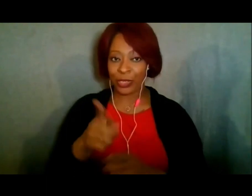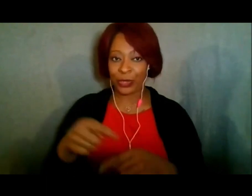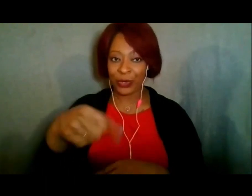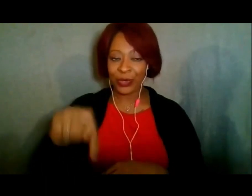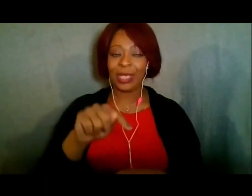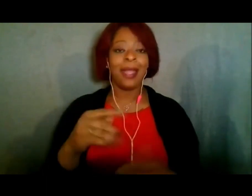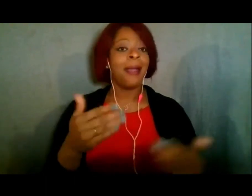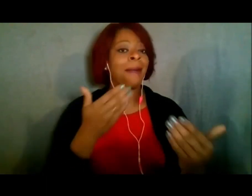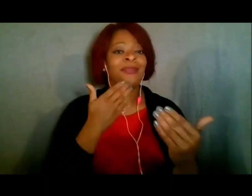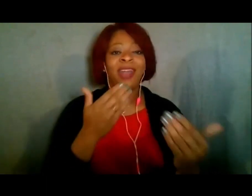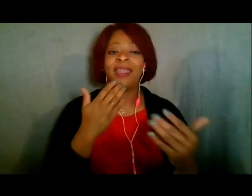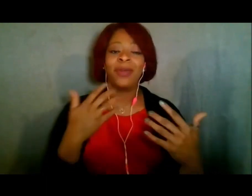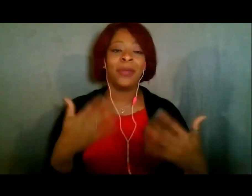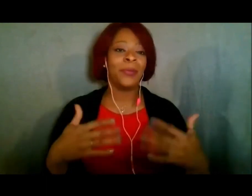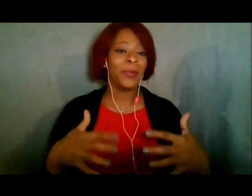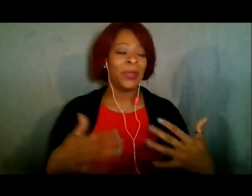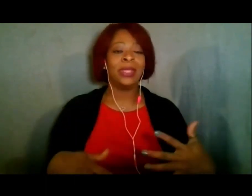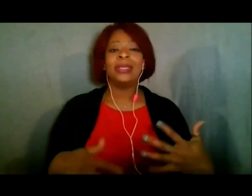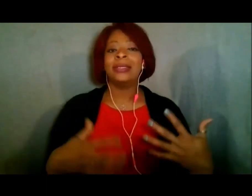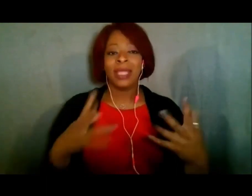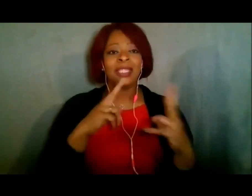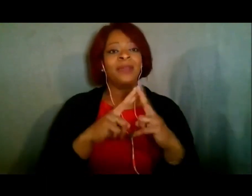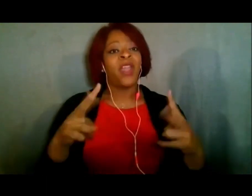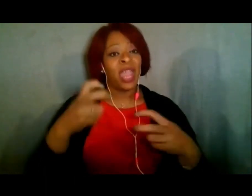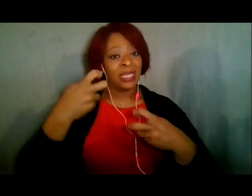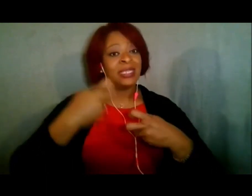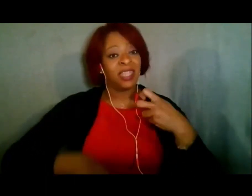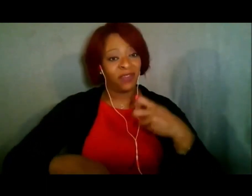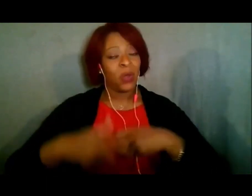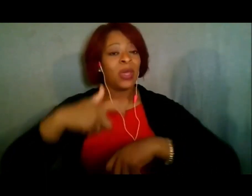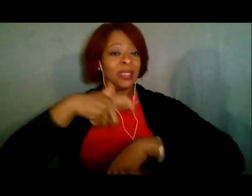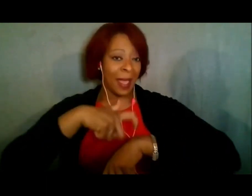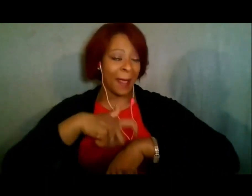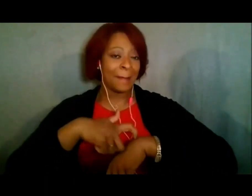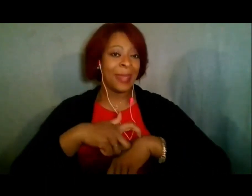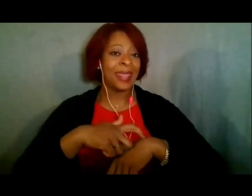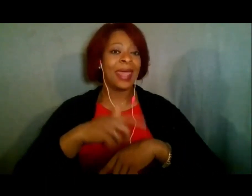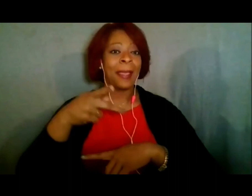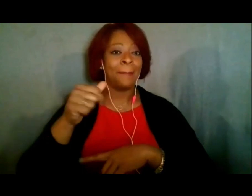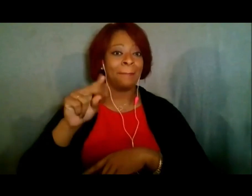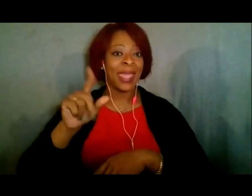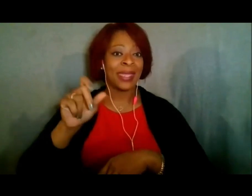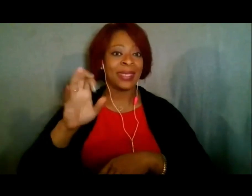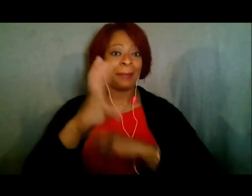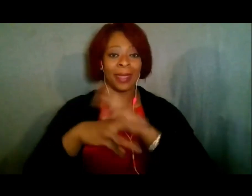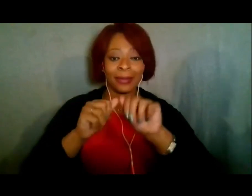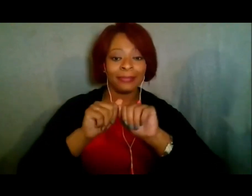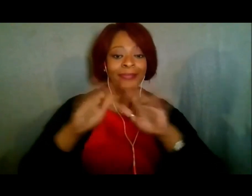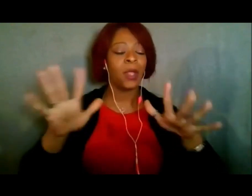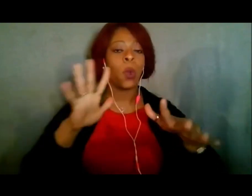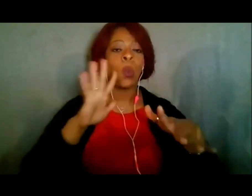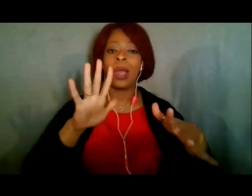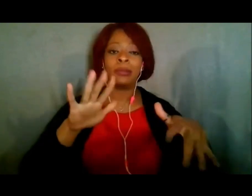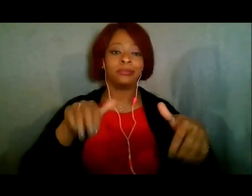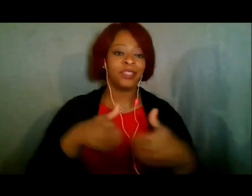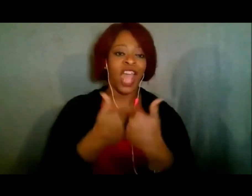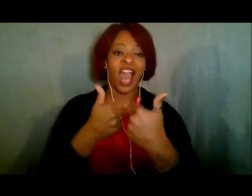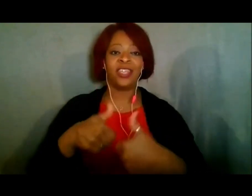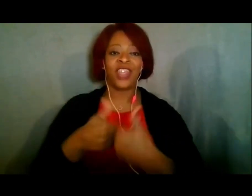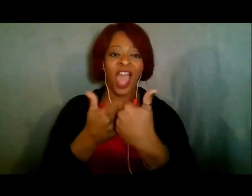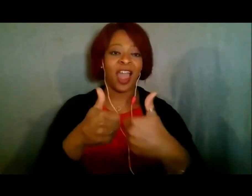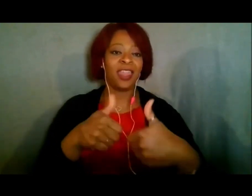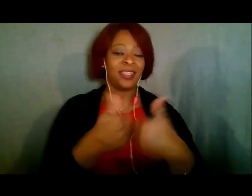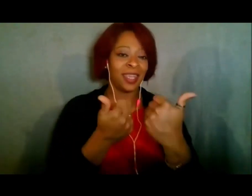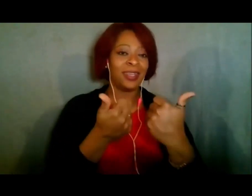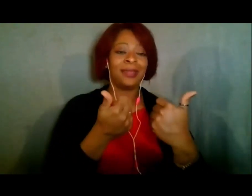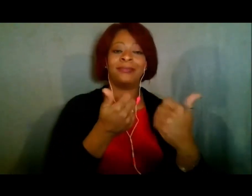very thankful. It's been a very difficult time. The pandemic has created unprecedented challenges on every possible front,